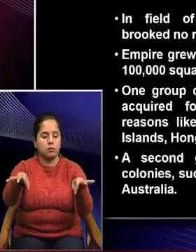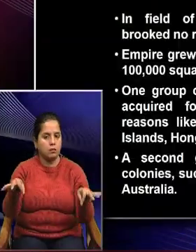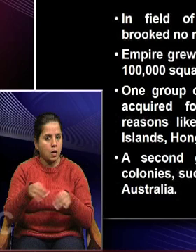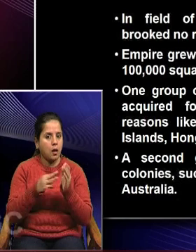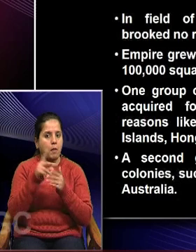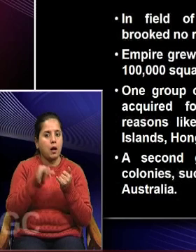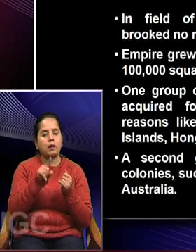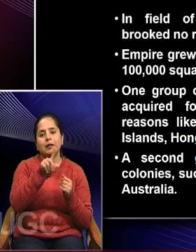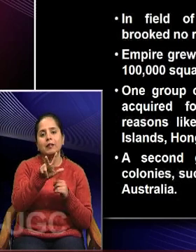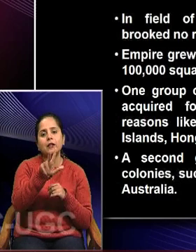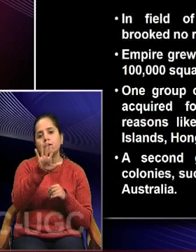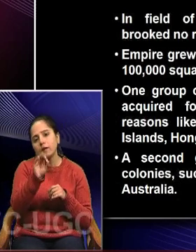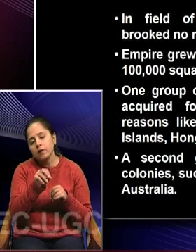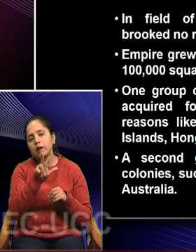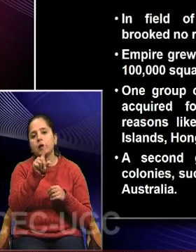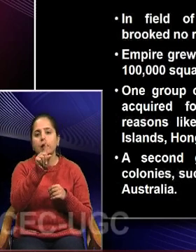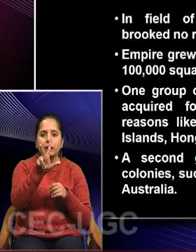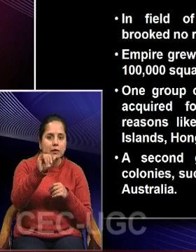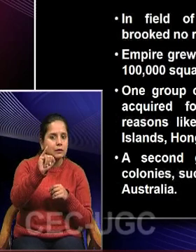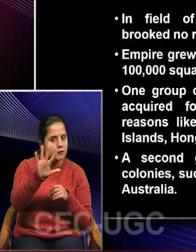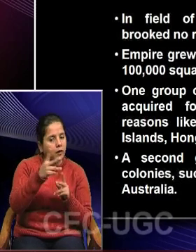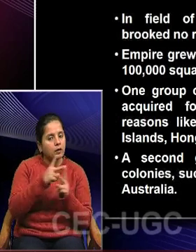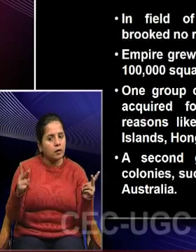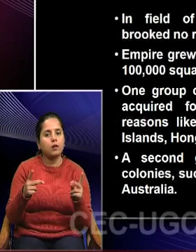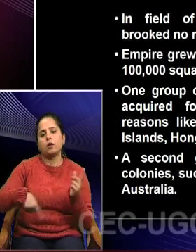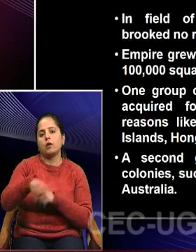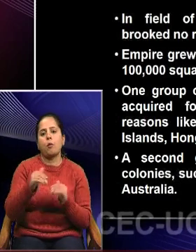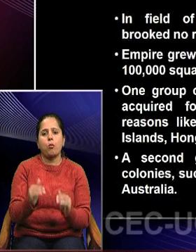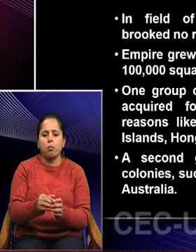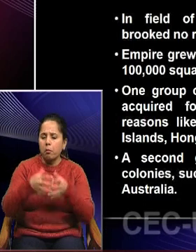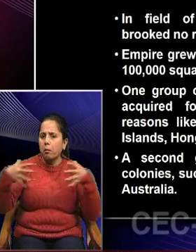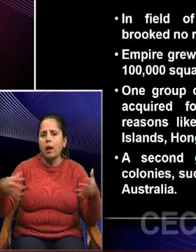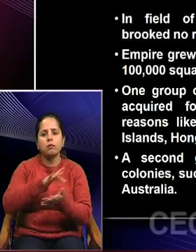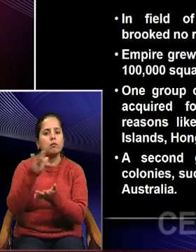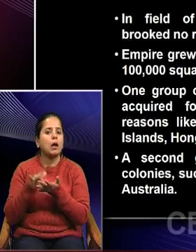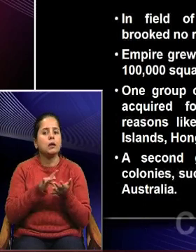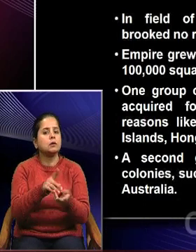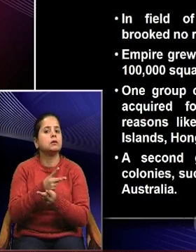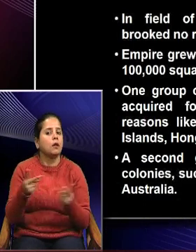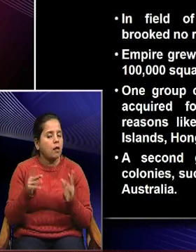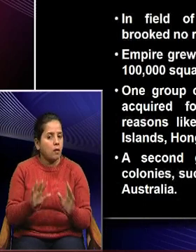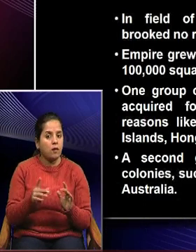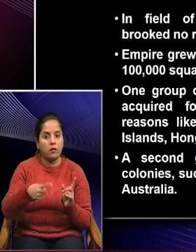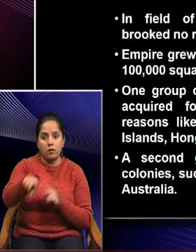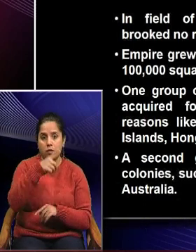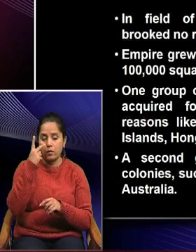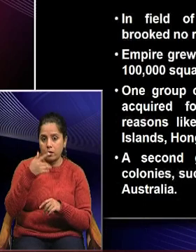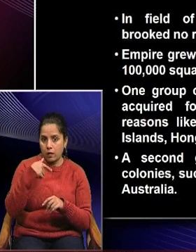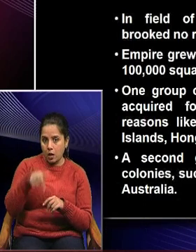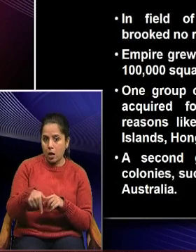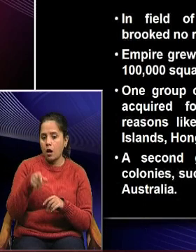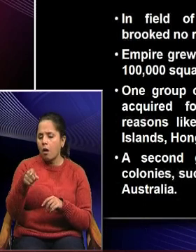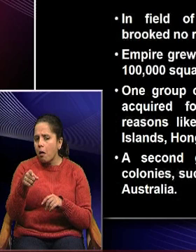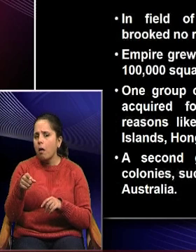between 1815 and 1865, which was a huge area. And when you would see the kind of